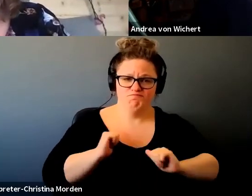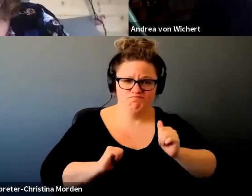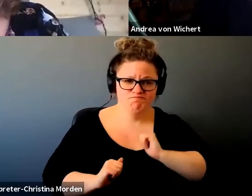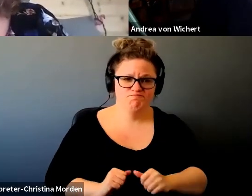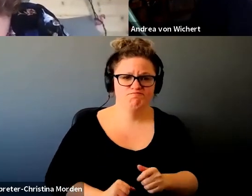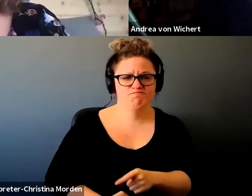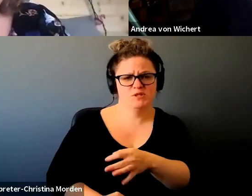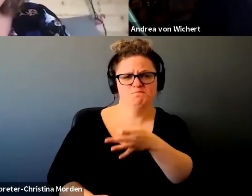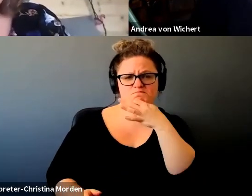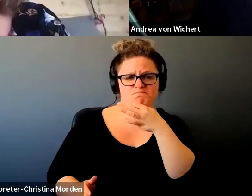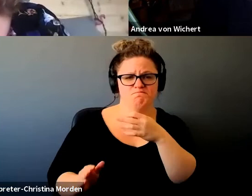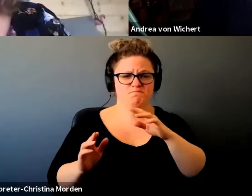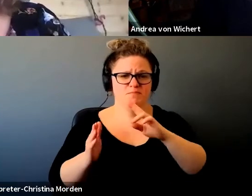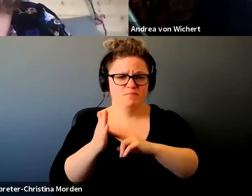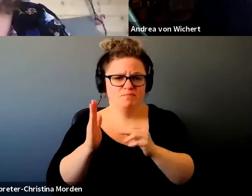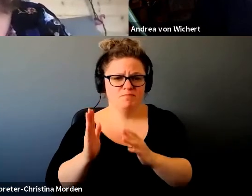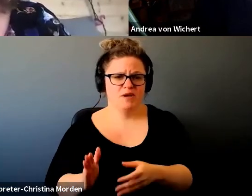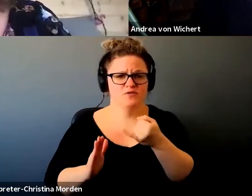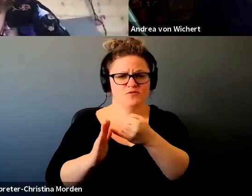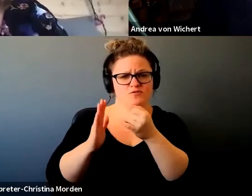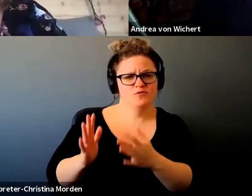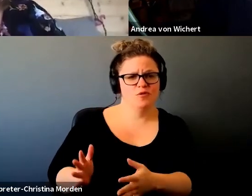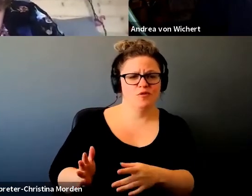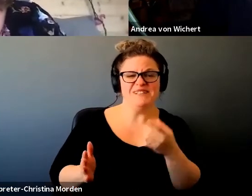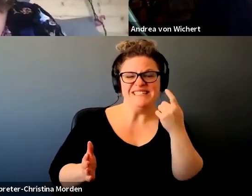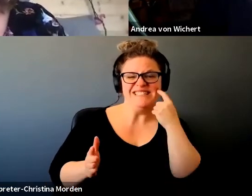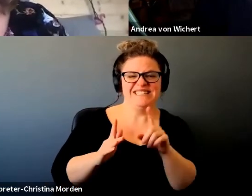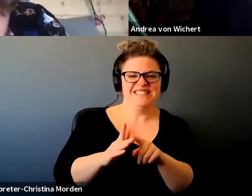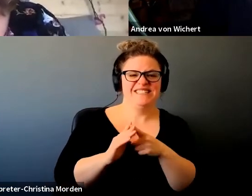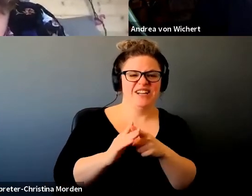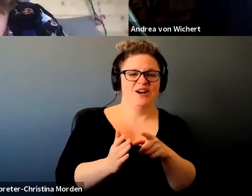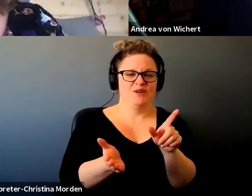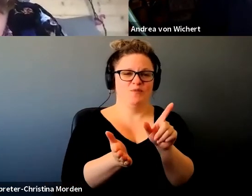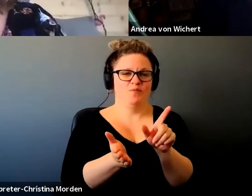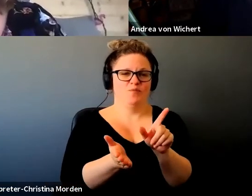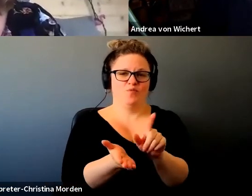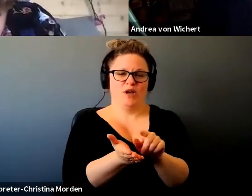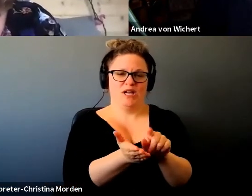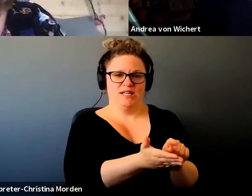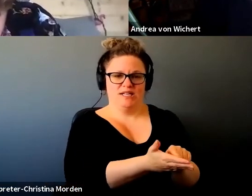recently turned her hand to printmaking, which forms the core of a new body of